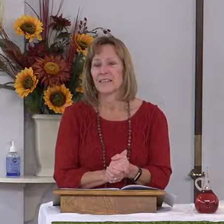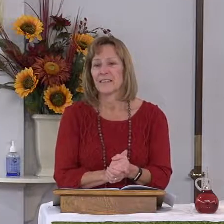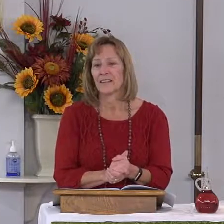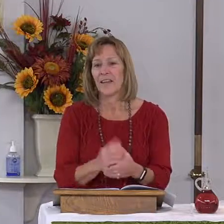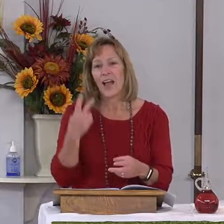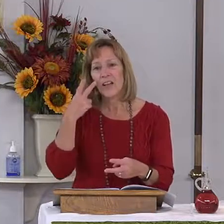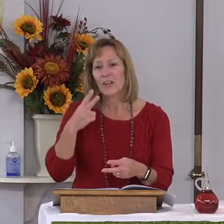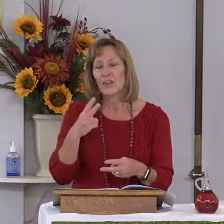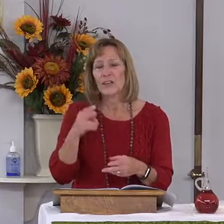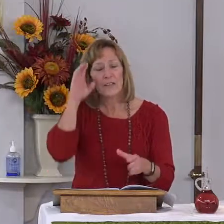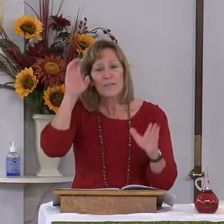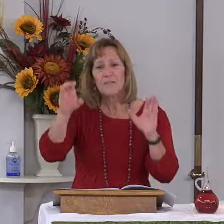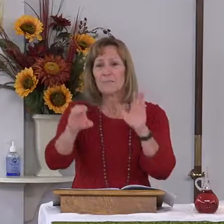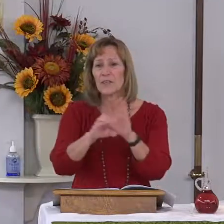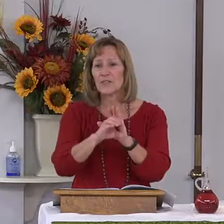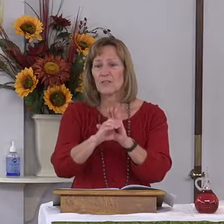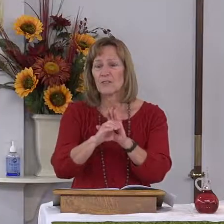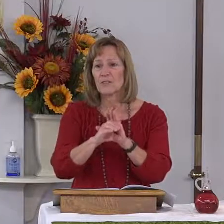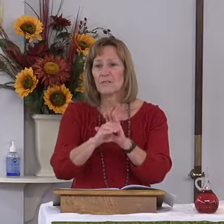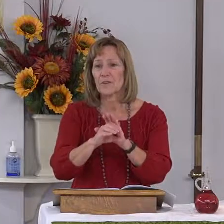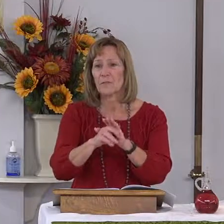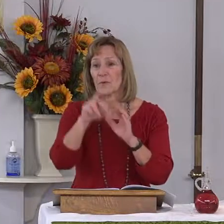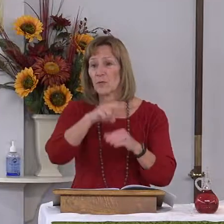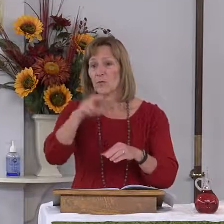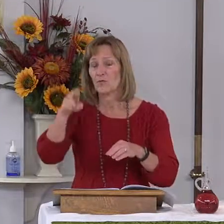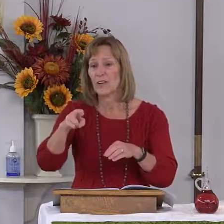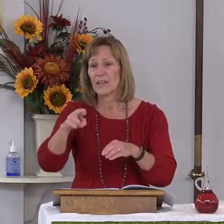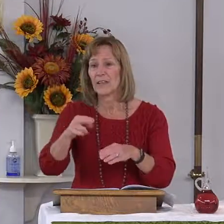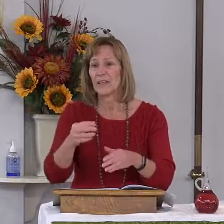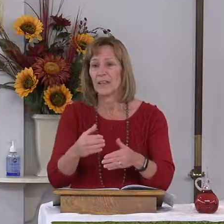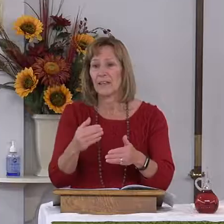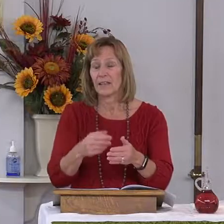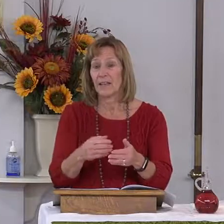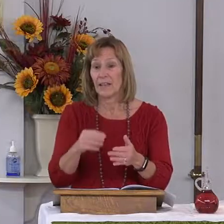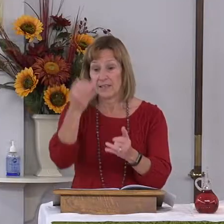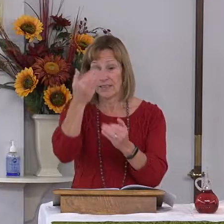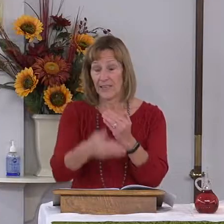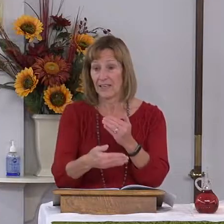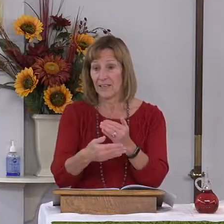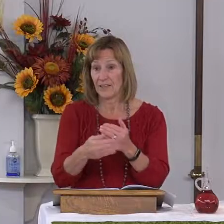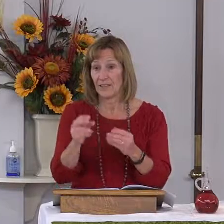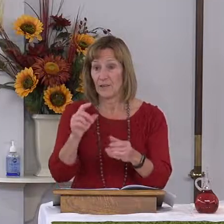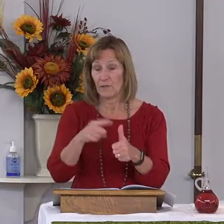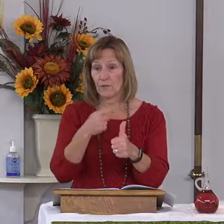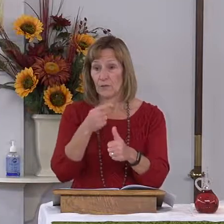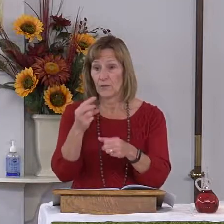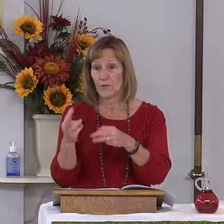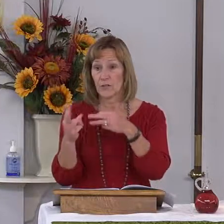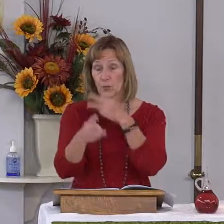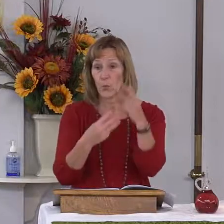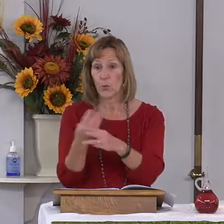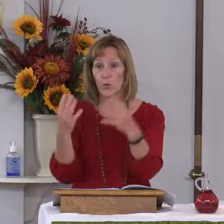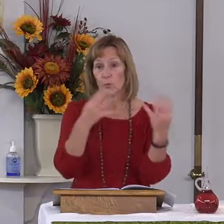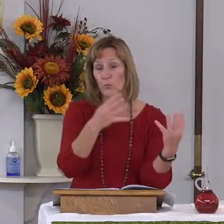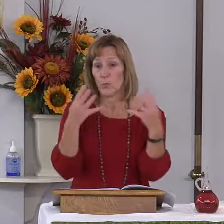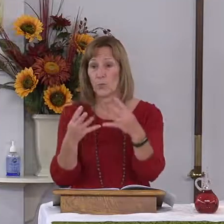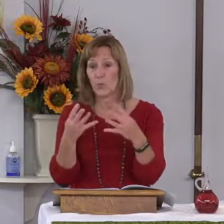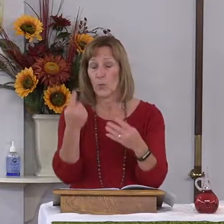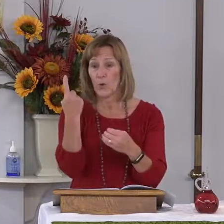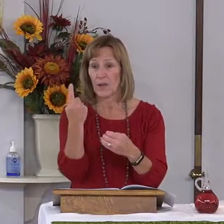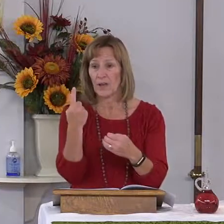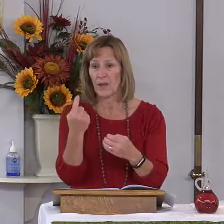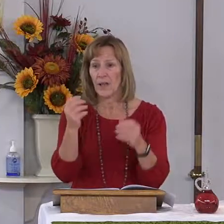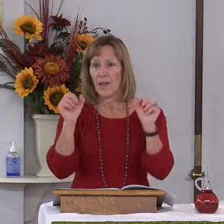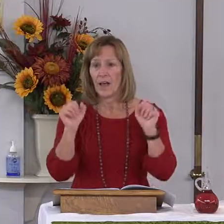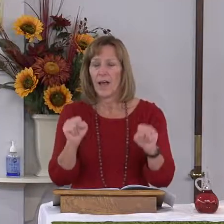I look at photos from downtown Reading at the end of the First World War, and I wish I could have been here to